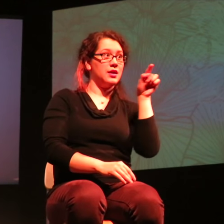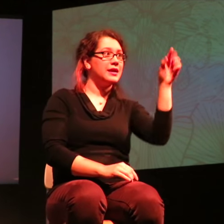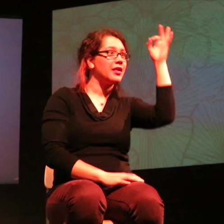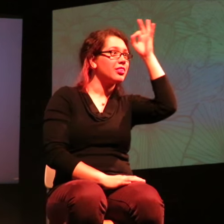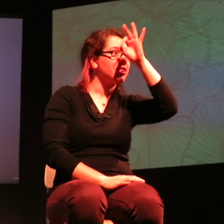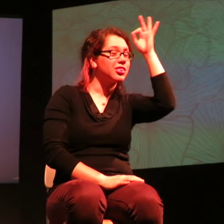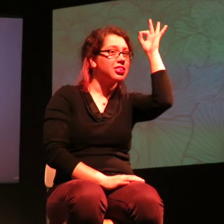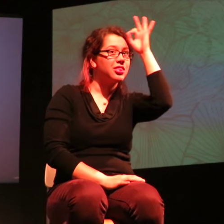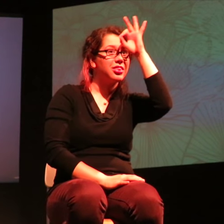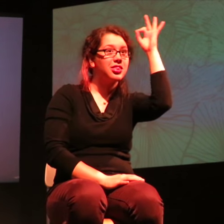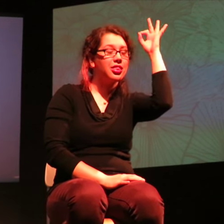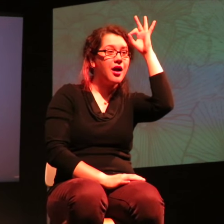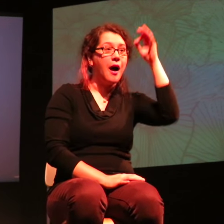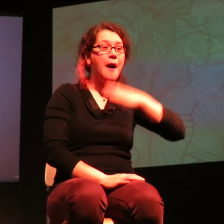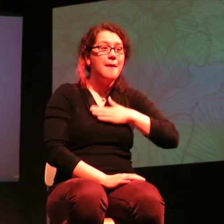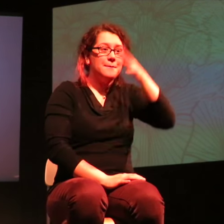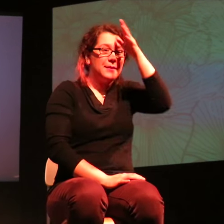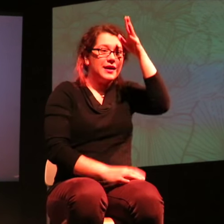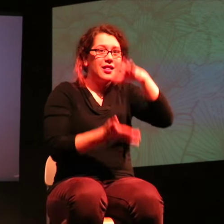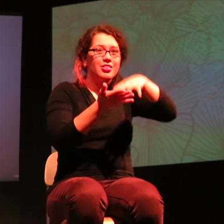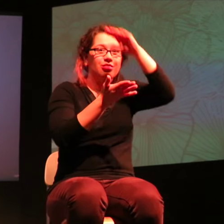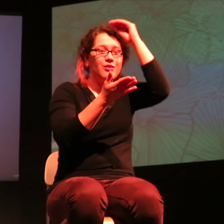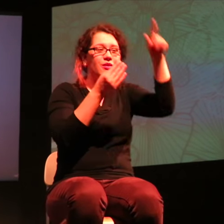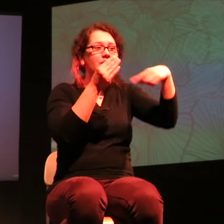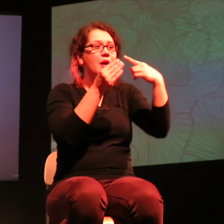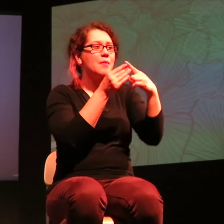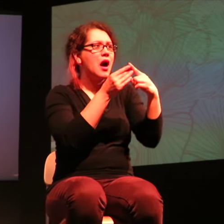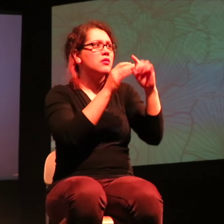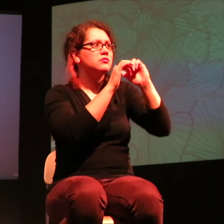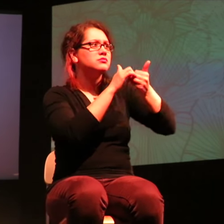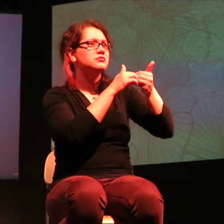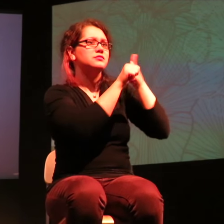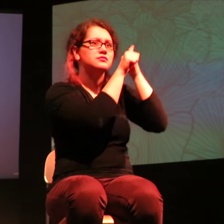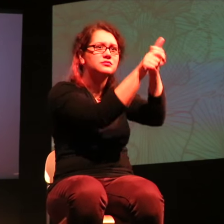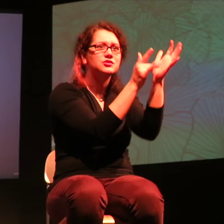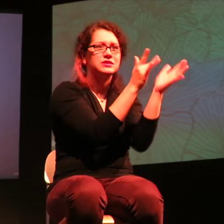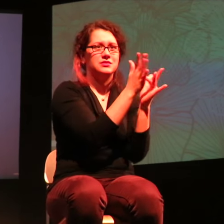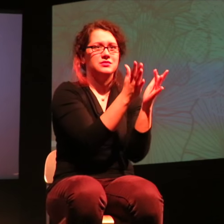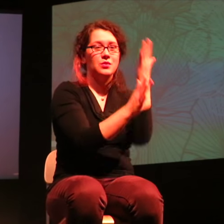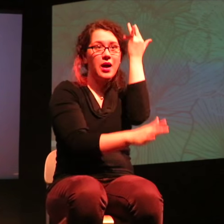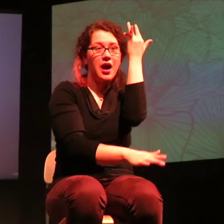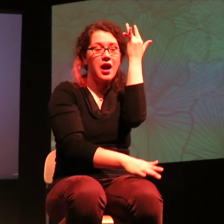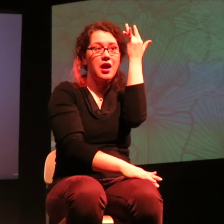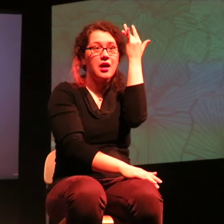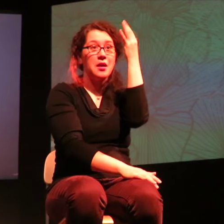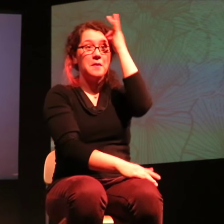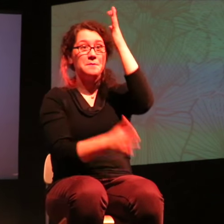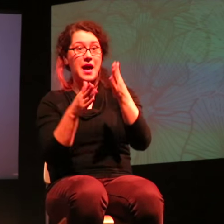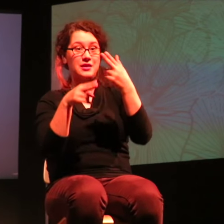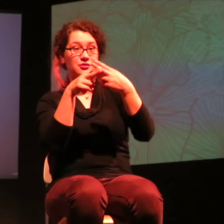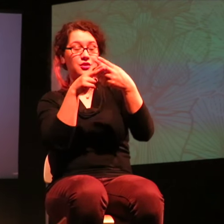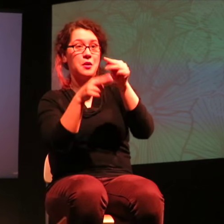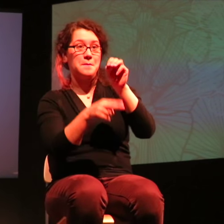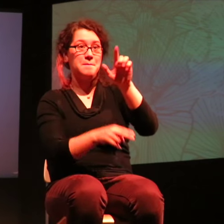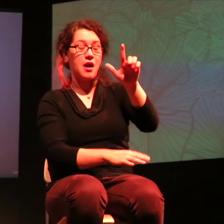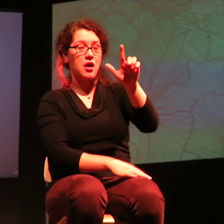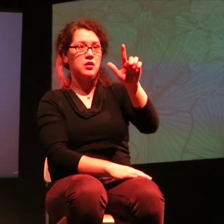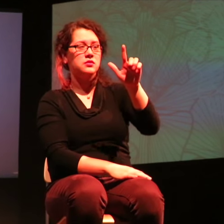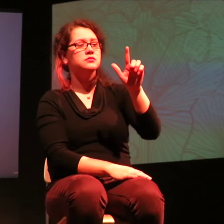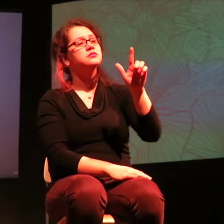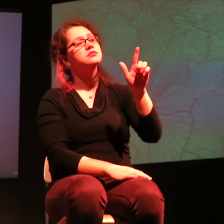My dad is learning about what it means to follow Jesus because this man, Mel Norton, took interest in my dad and